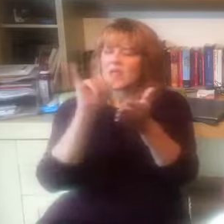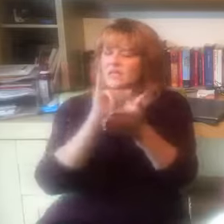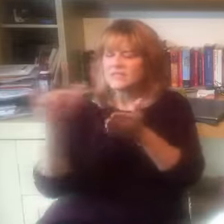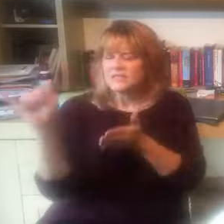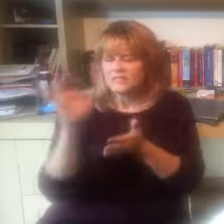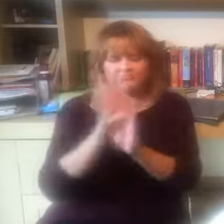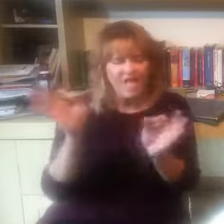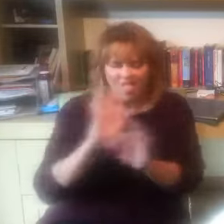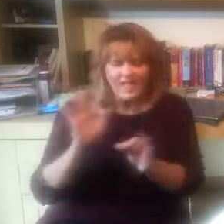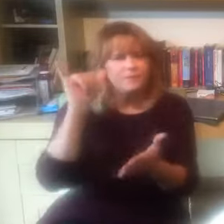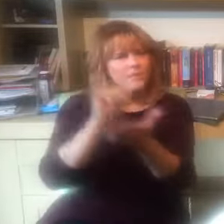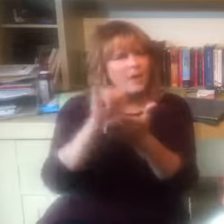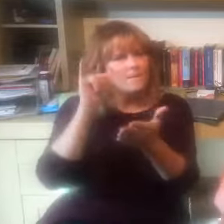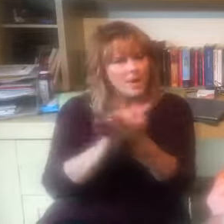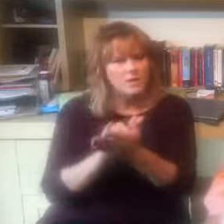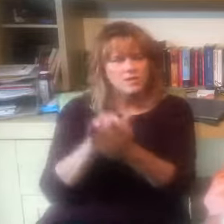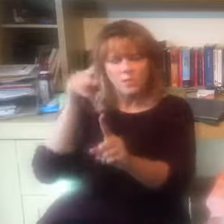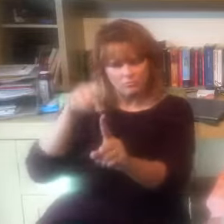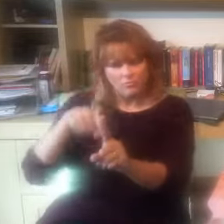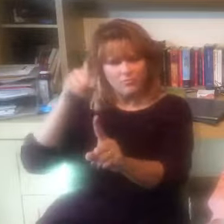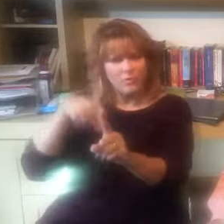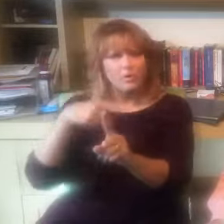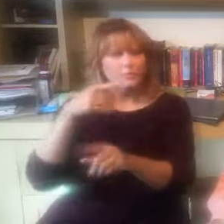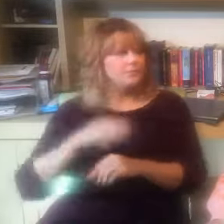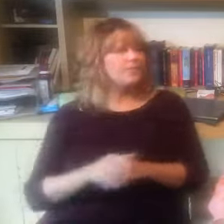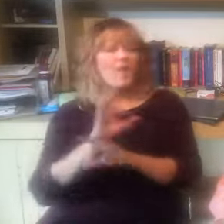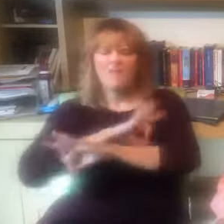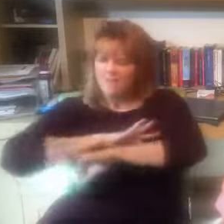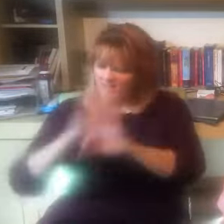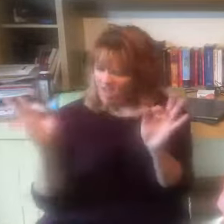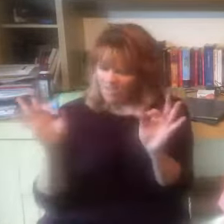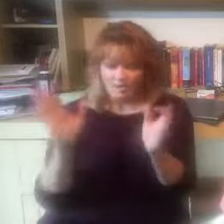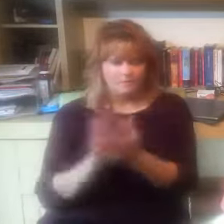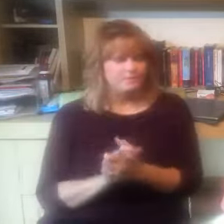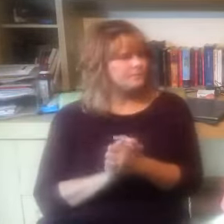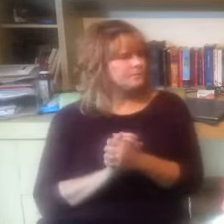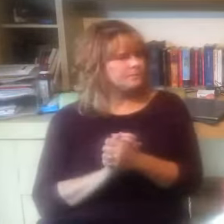impossible unto you. Nothing.